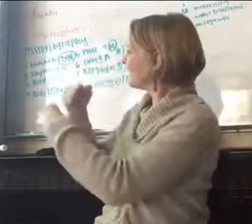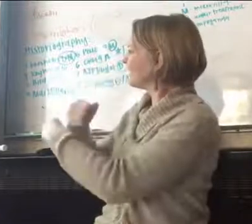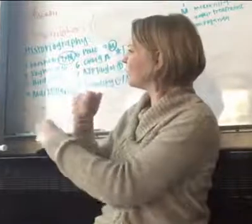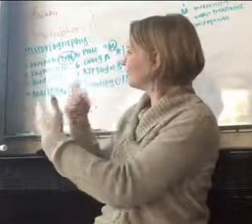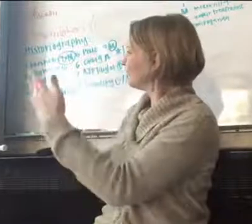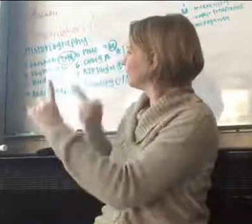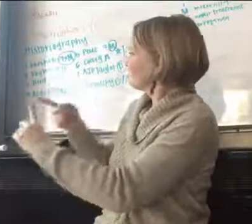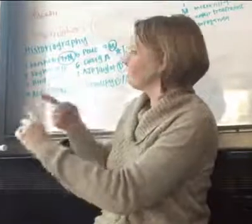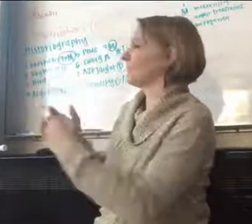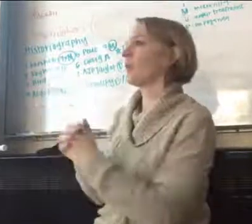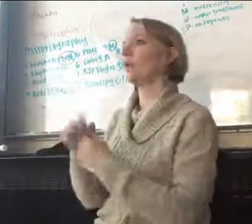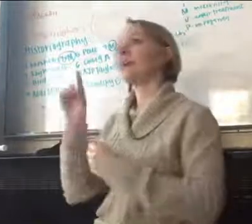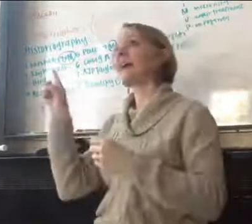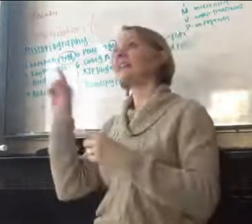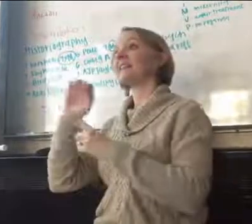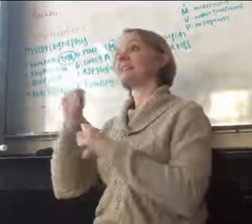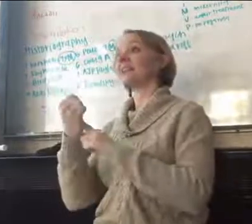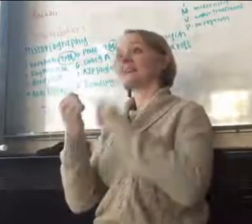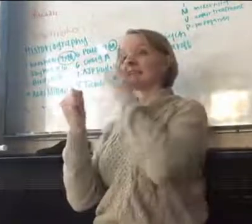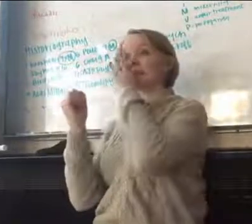in this case,